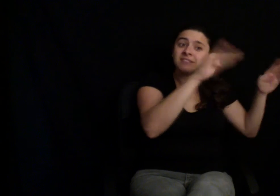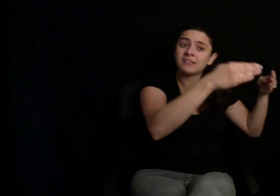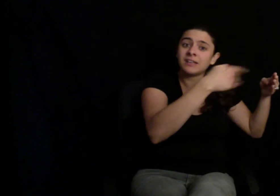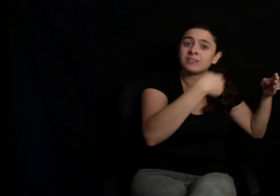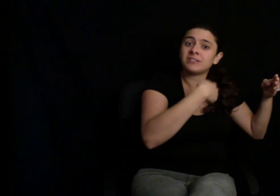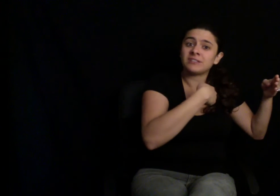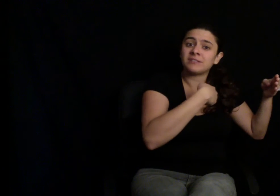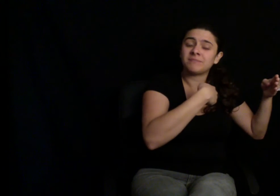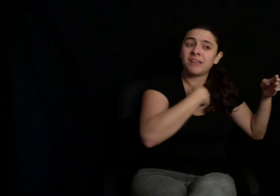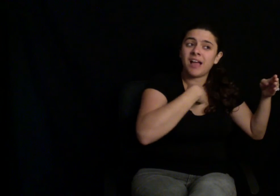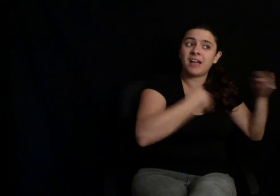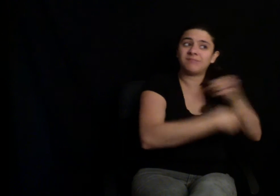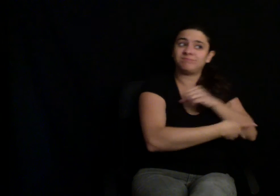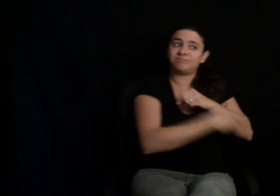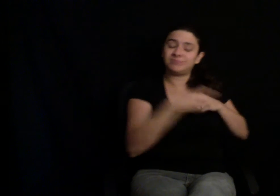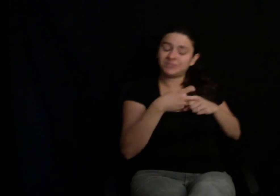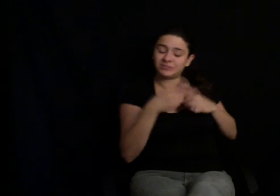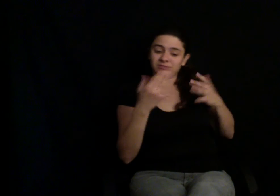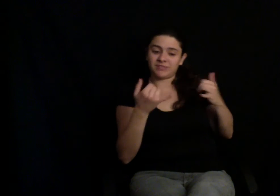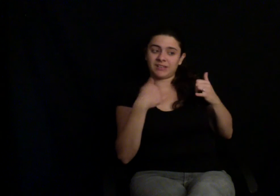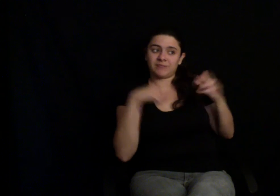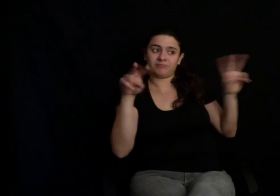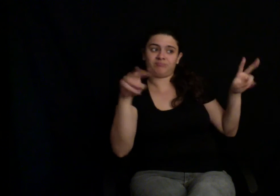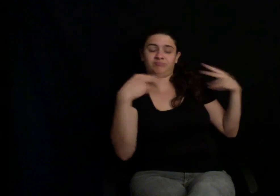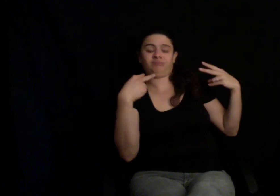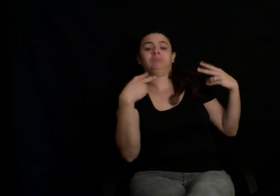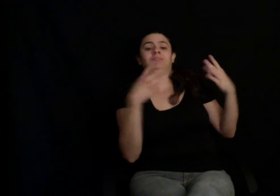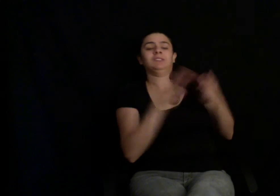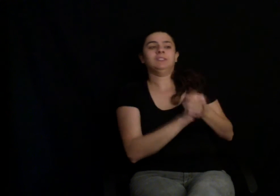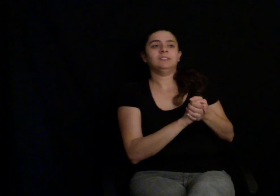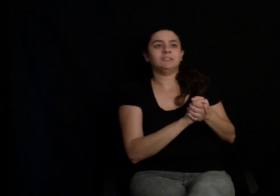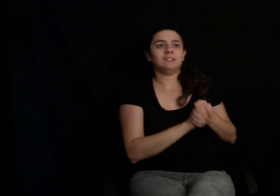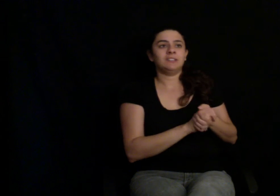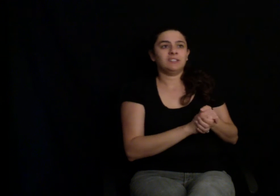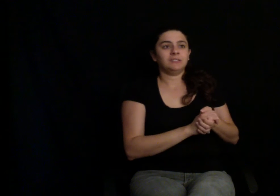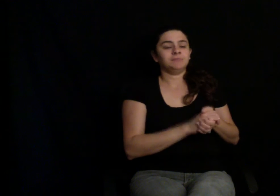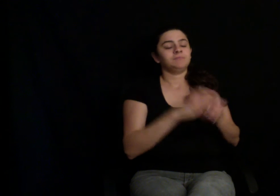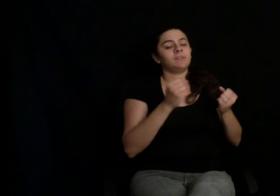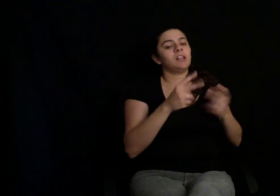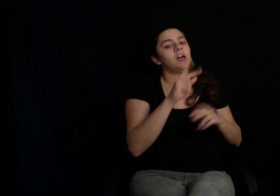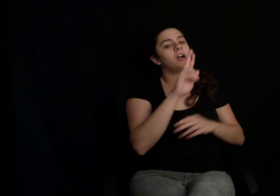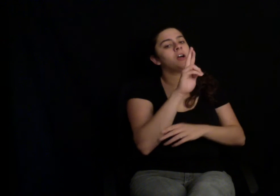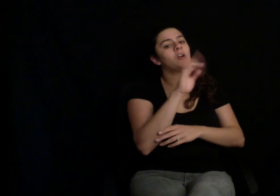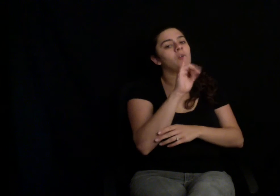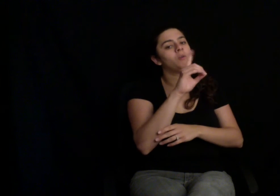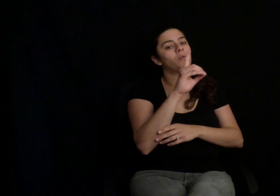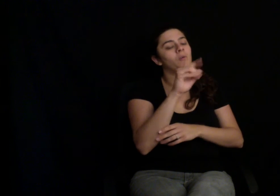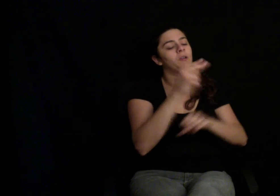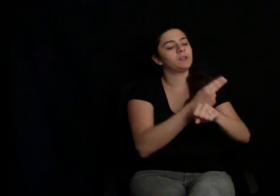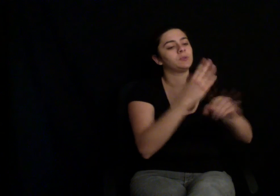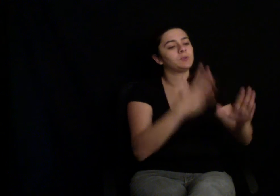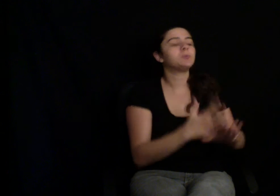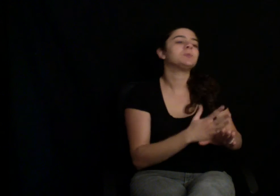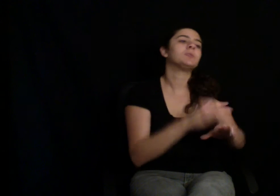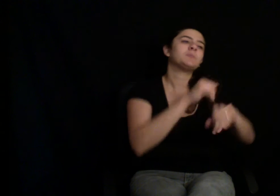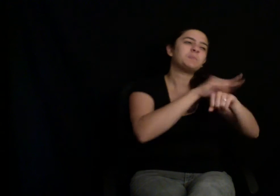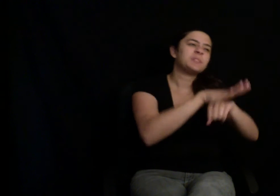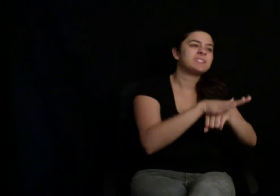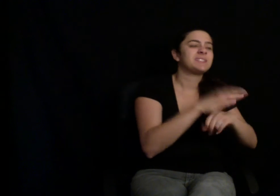Because a lot of Redditors were sending him kind of some mean tweets and some mean messages. People were like, "Hey, Tom Cruise, you